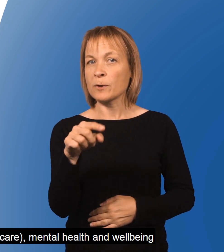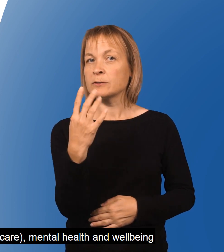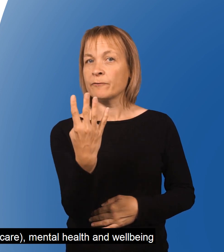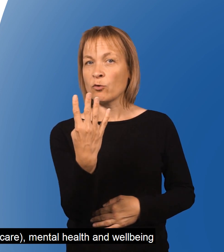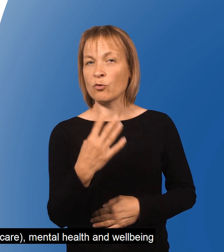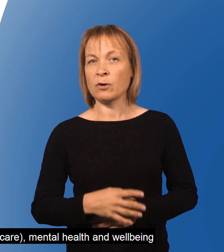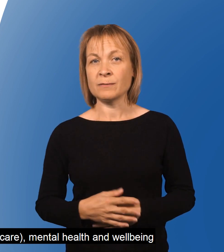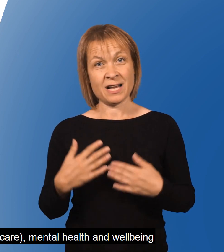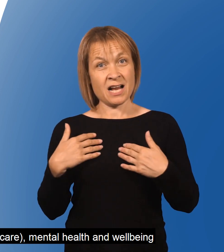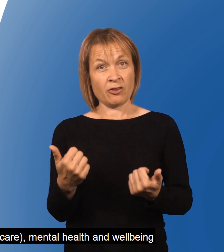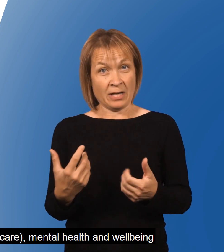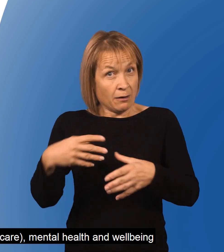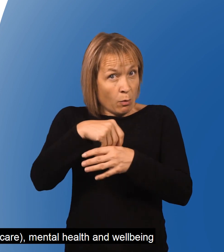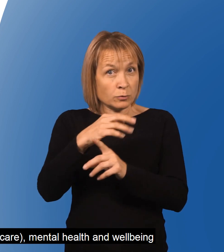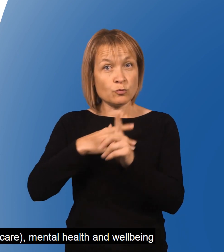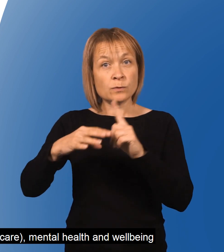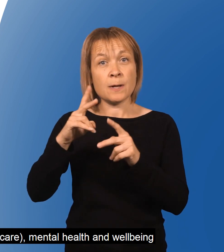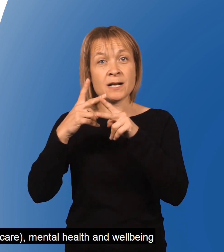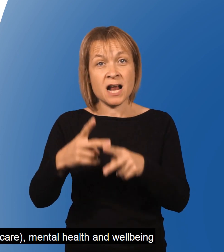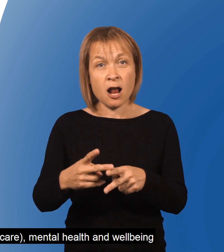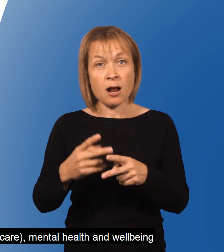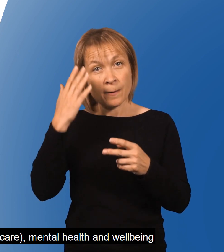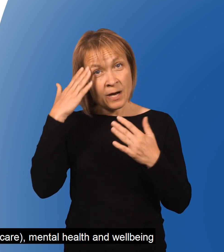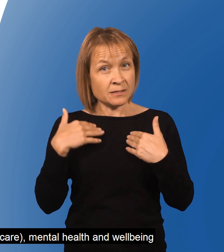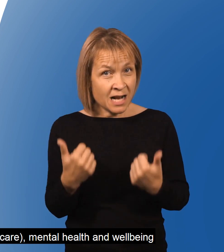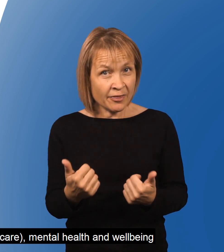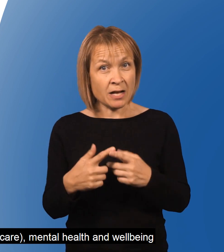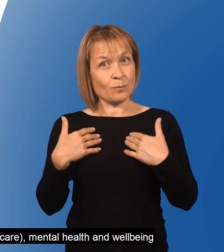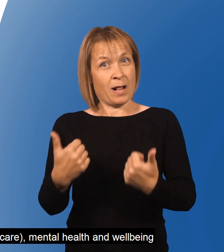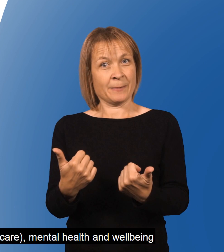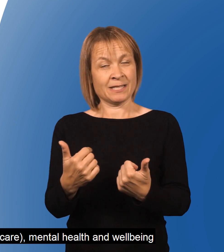4.4. Health, including social care, mental health and wellbeing.